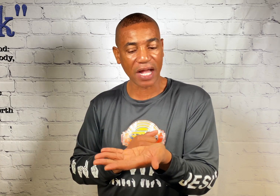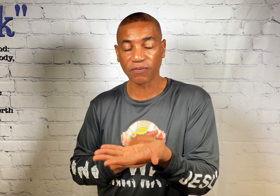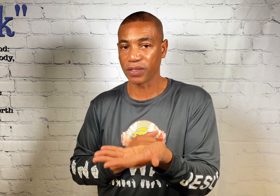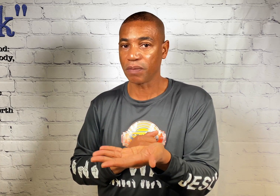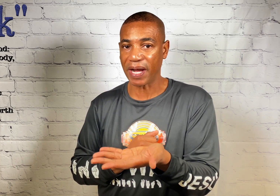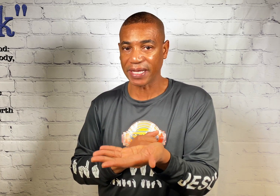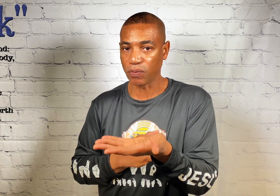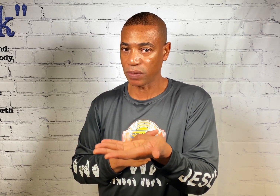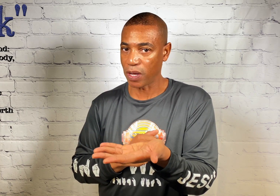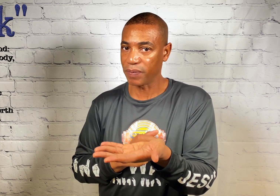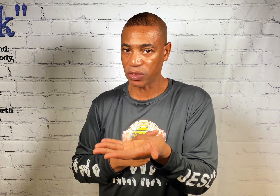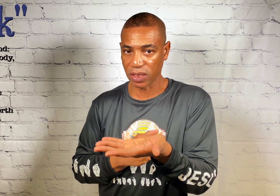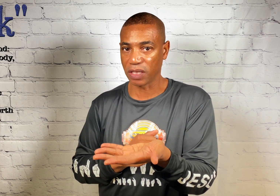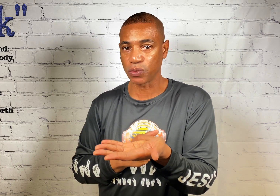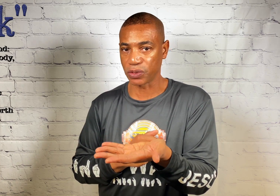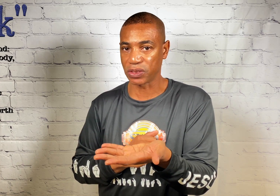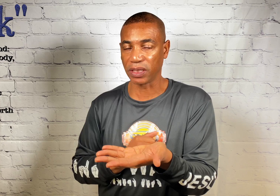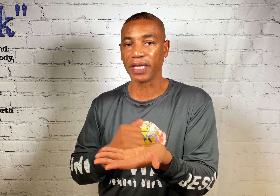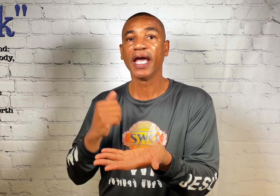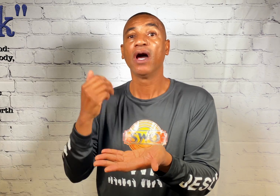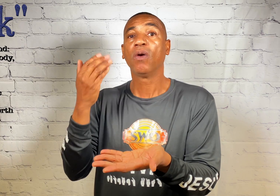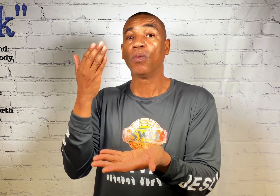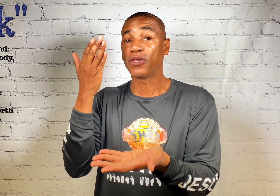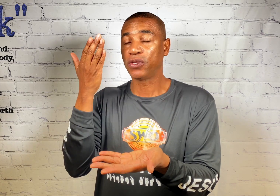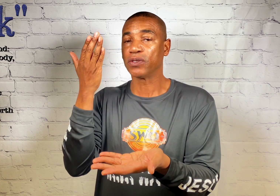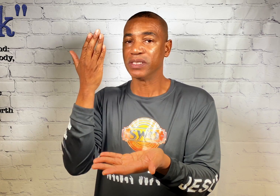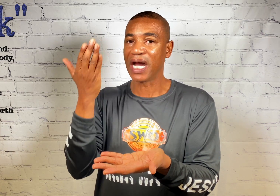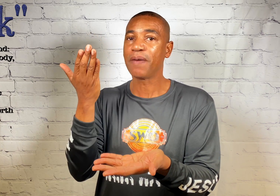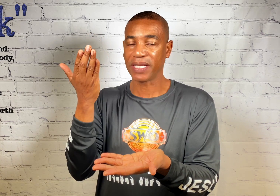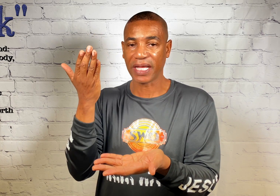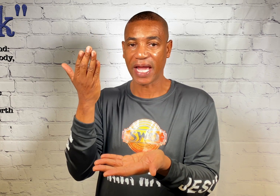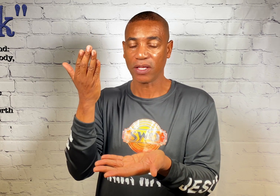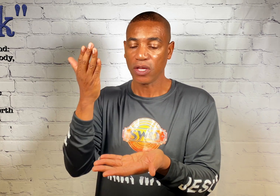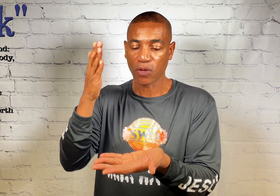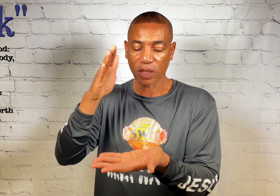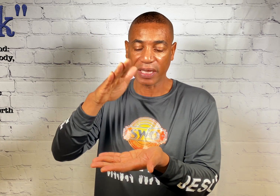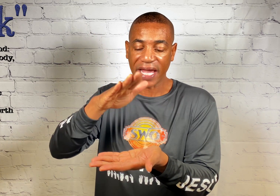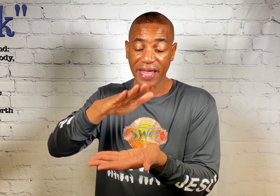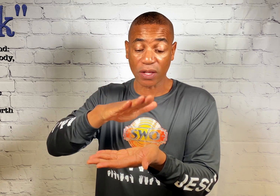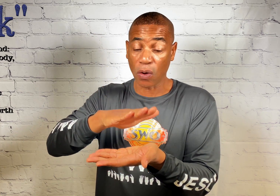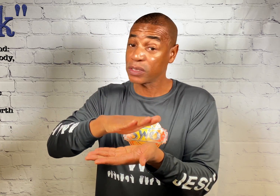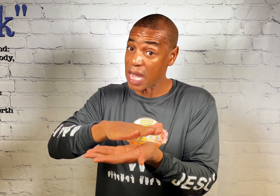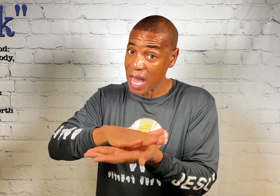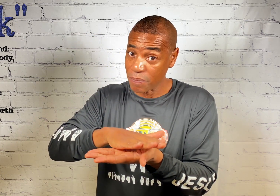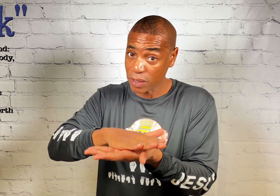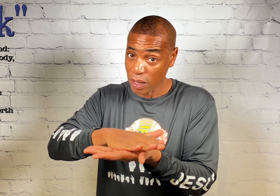front of the body with the palm extended up towards the ceiling. With your dominant hand, you're going to lay that on top